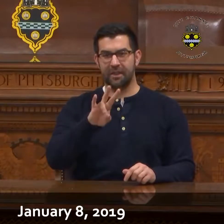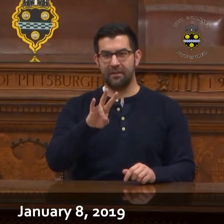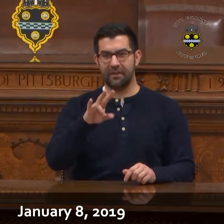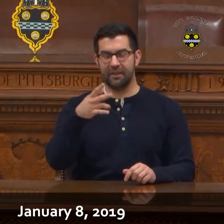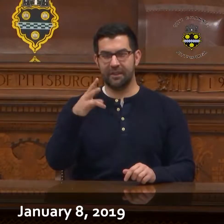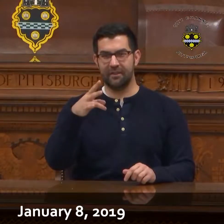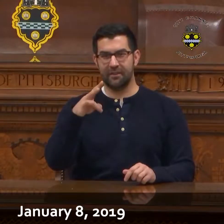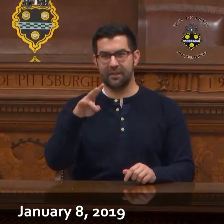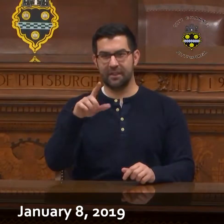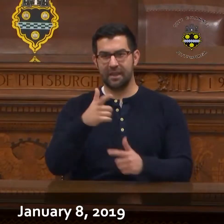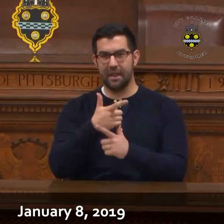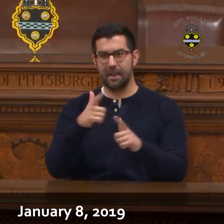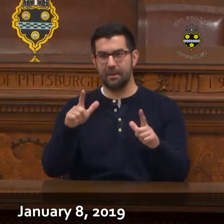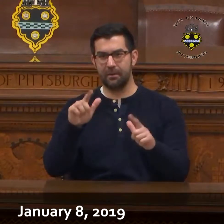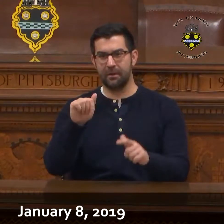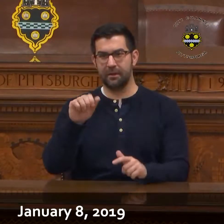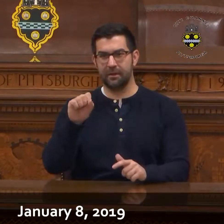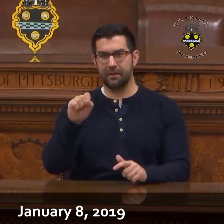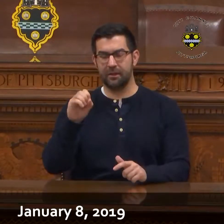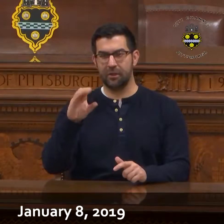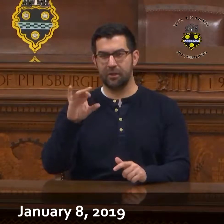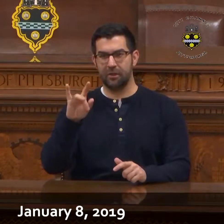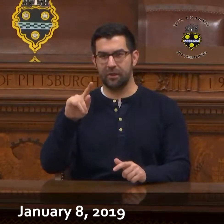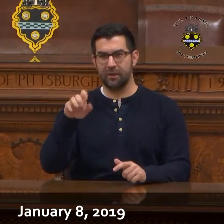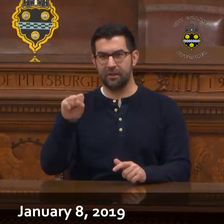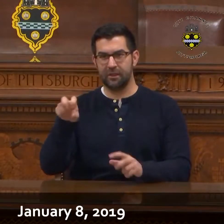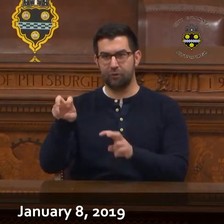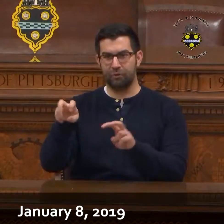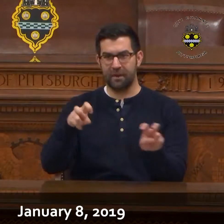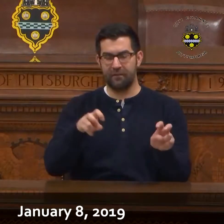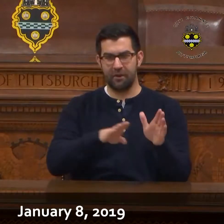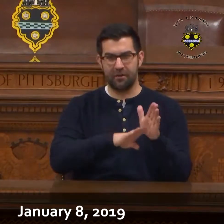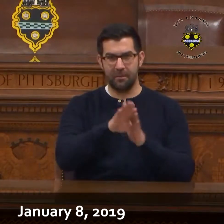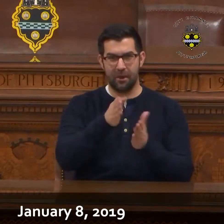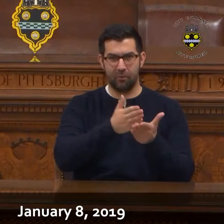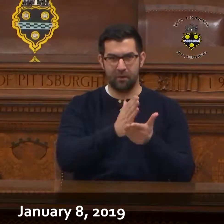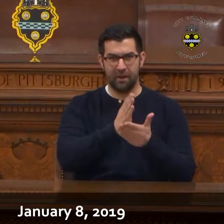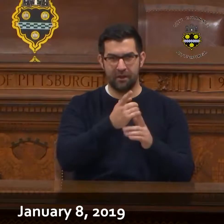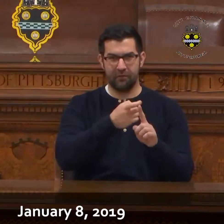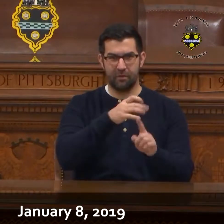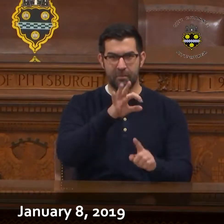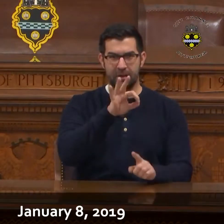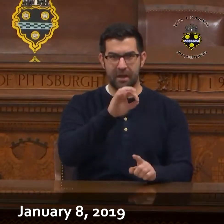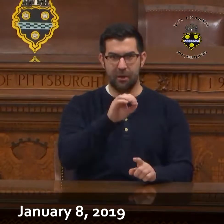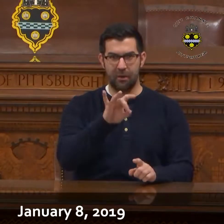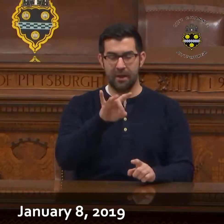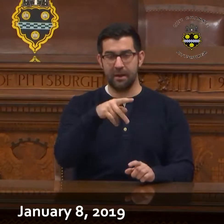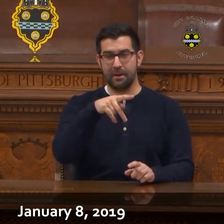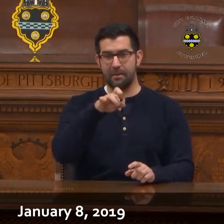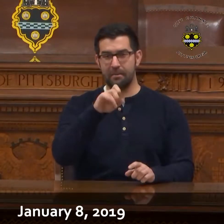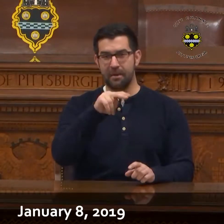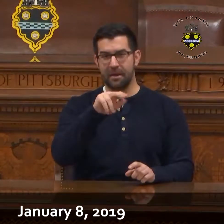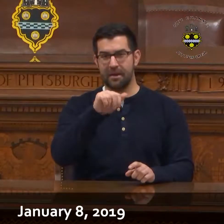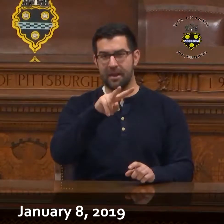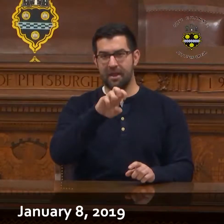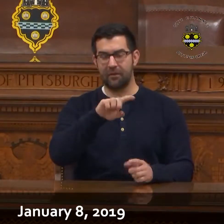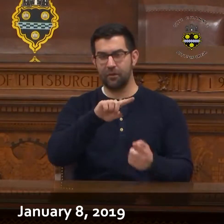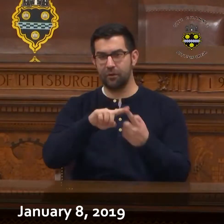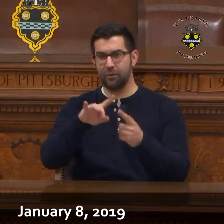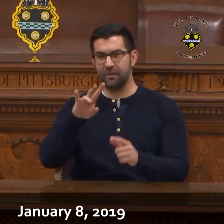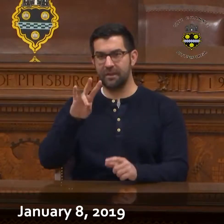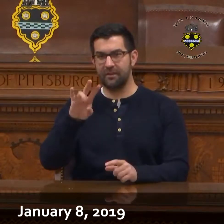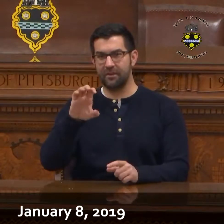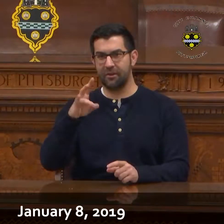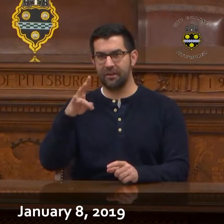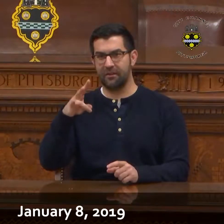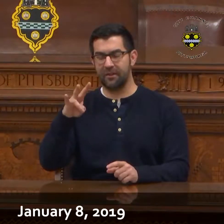PMC/717 Liberty Associates the transfer of development rights from 908 Penn Avenue to 717 Liberty